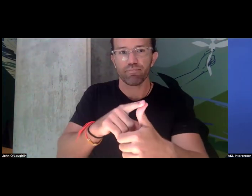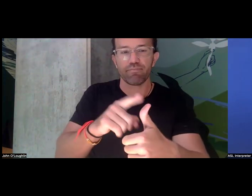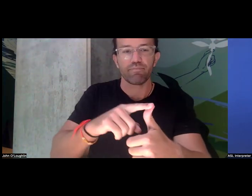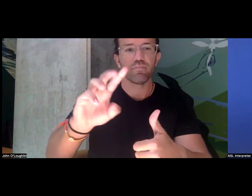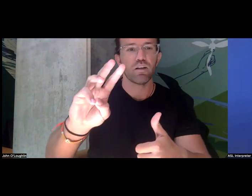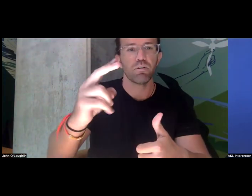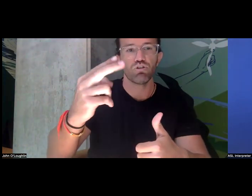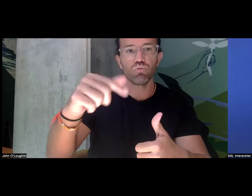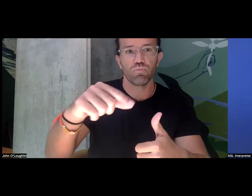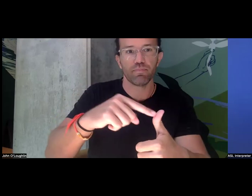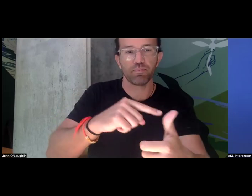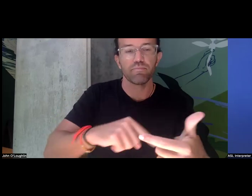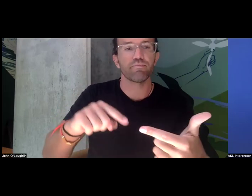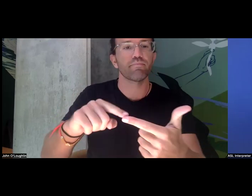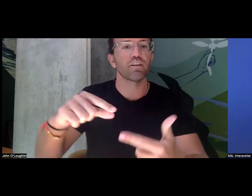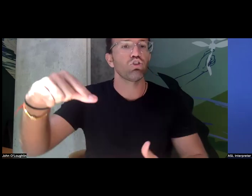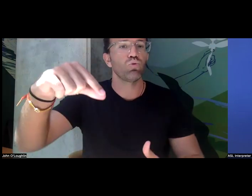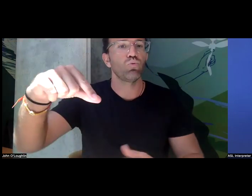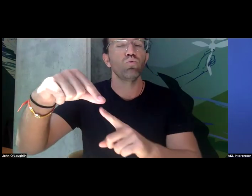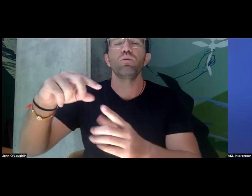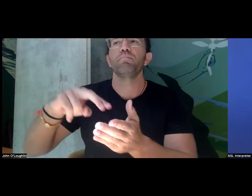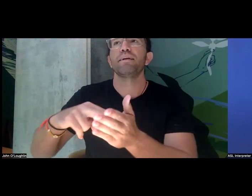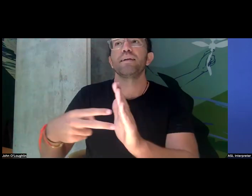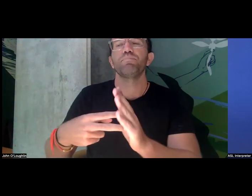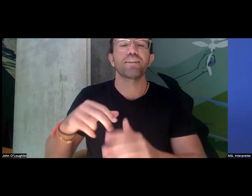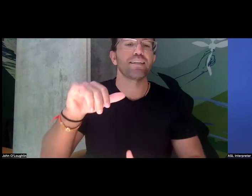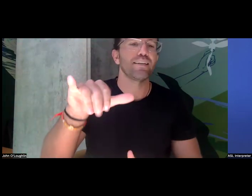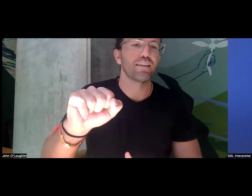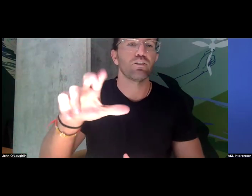have a good understanding of the WH questions.